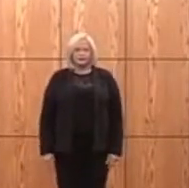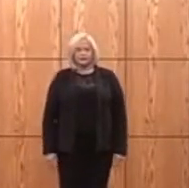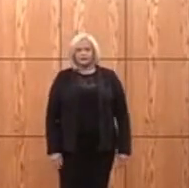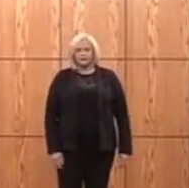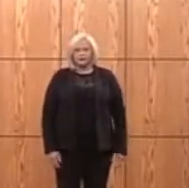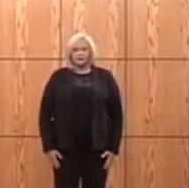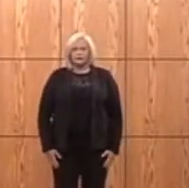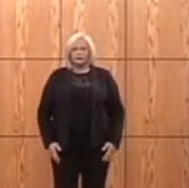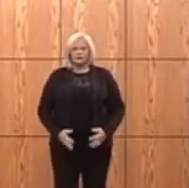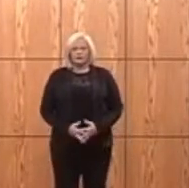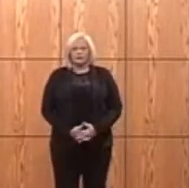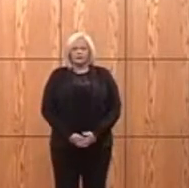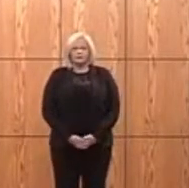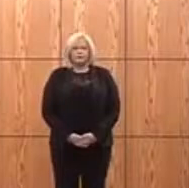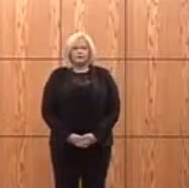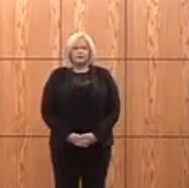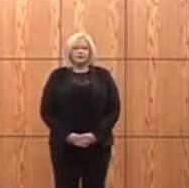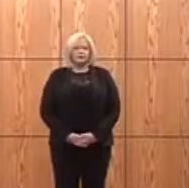15.